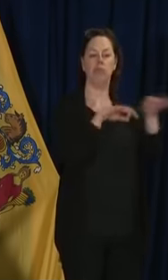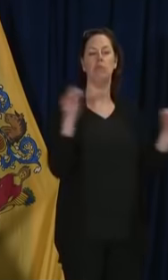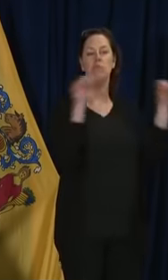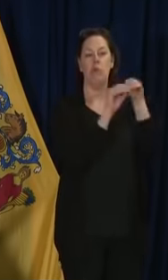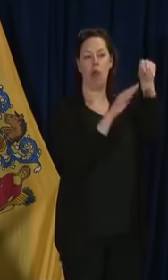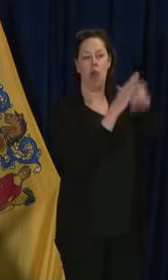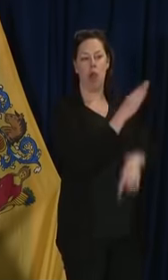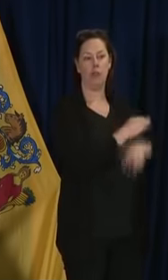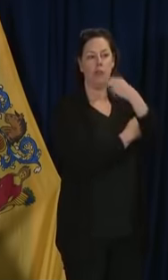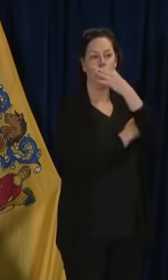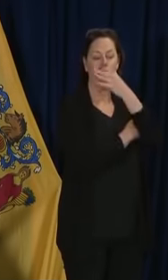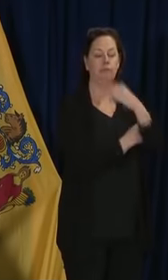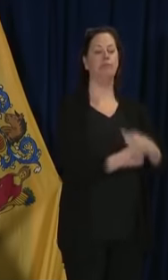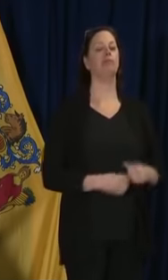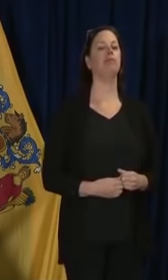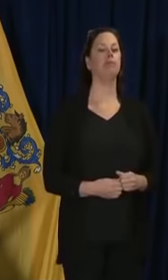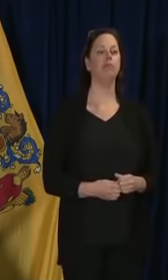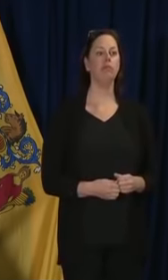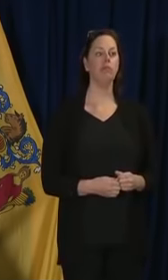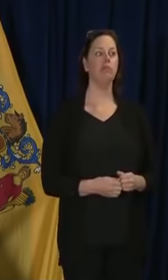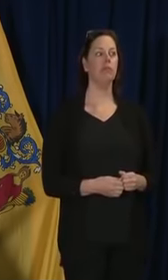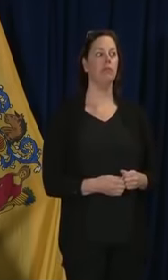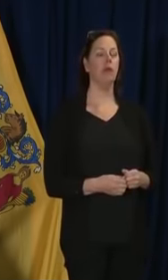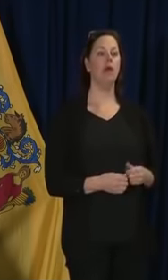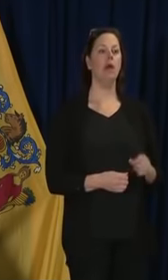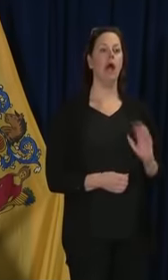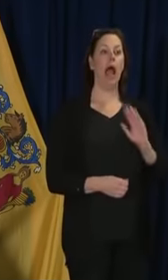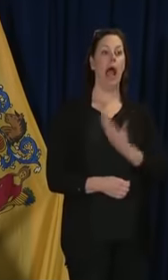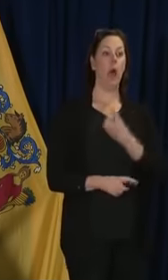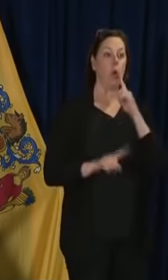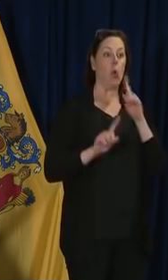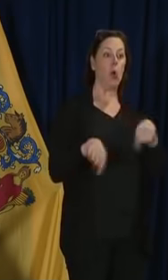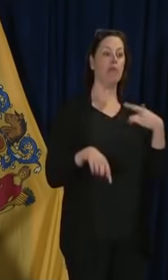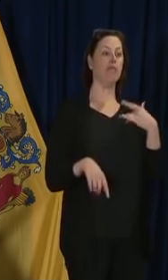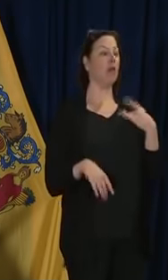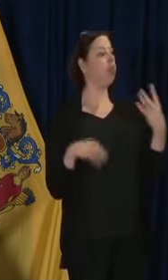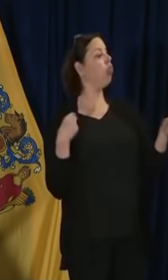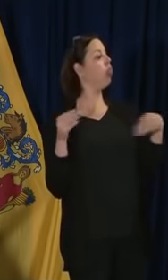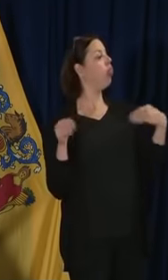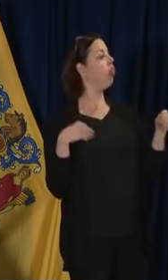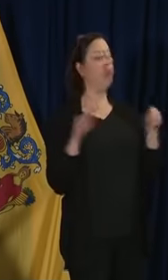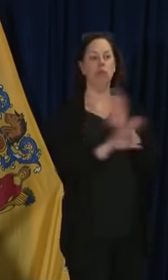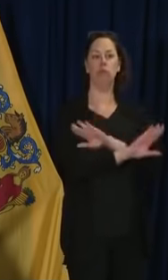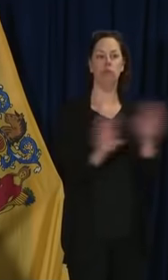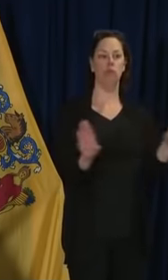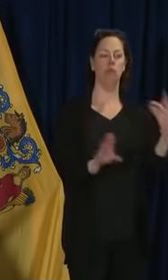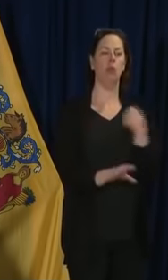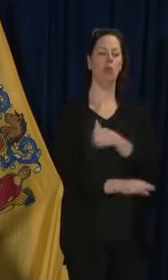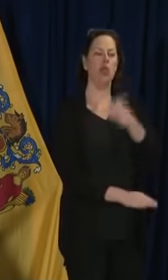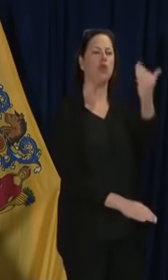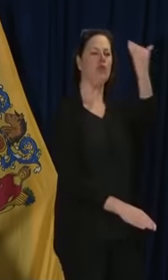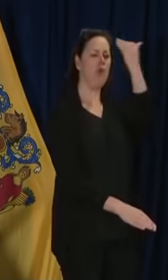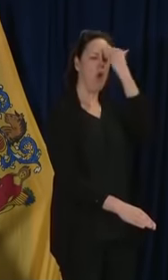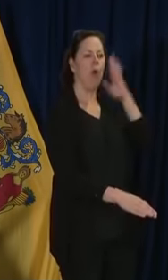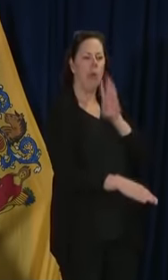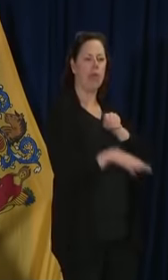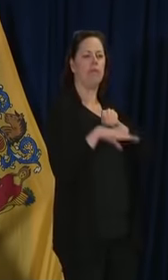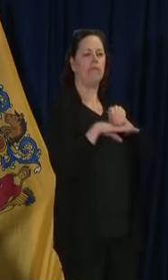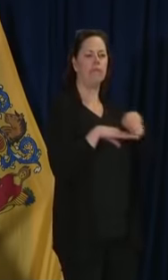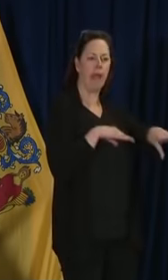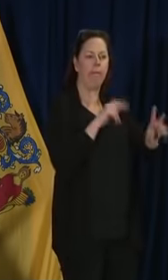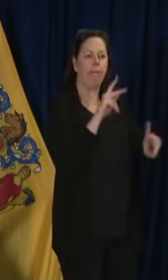We do not take any of these steps lightly. We know that each comes with its own set of impacts on